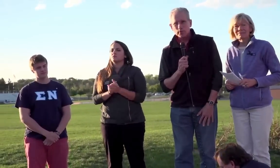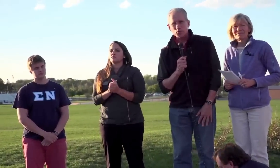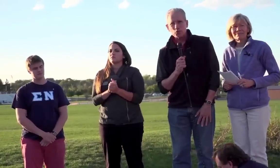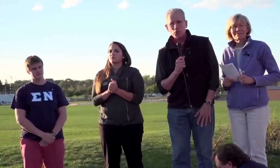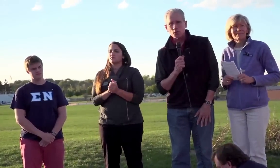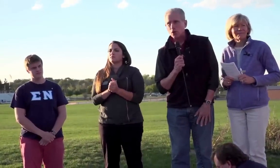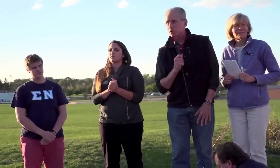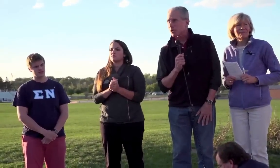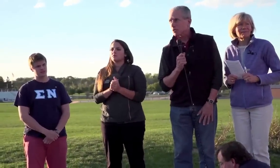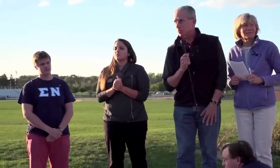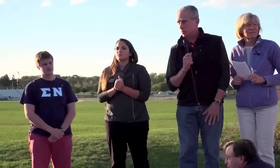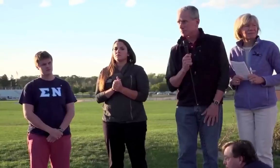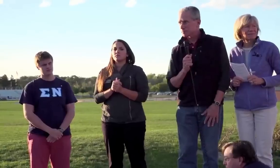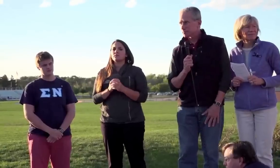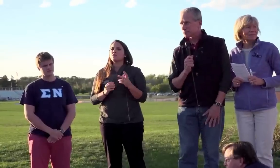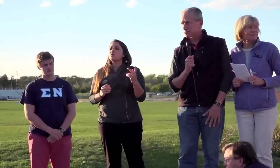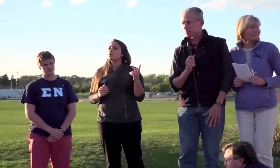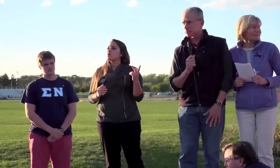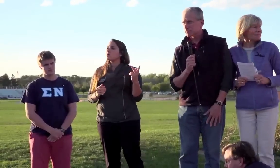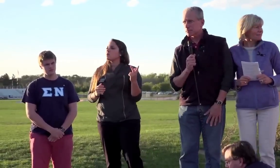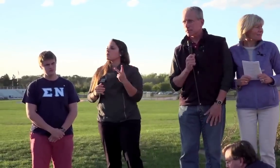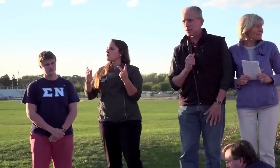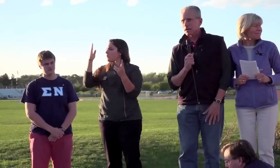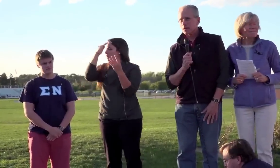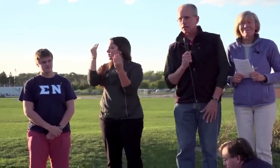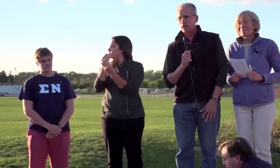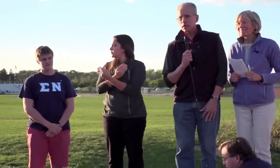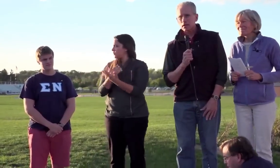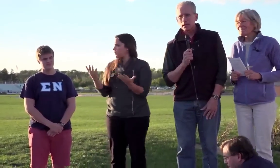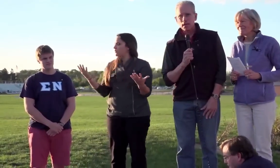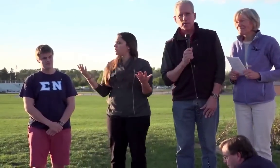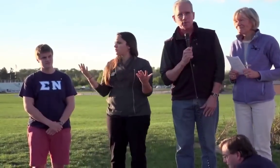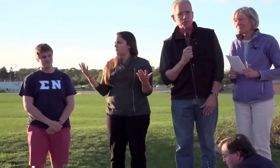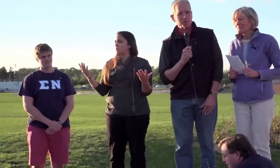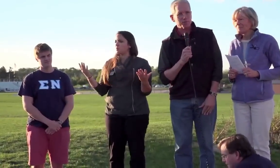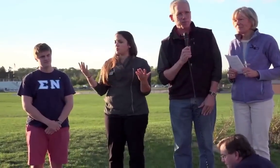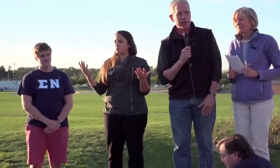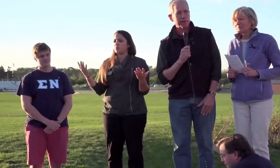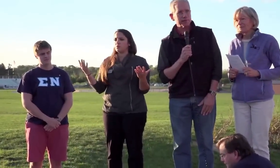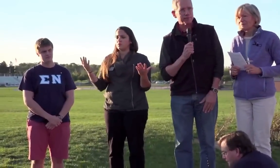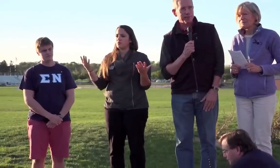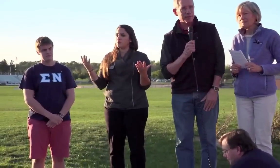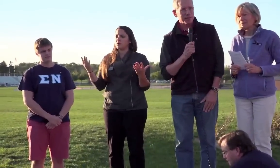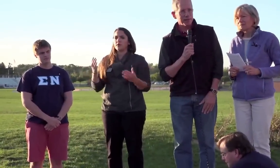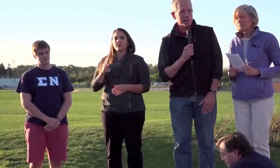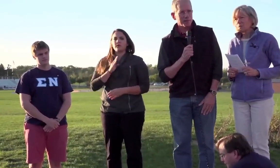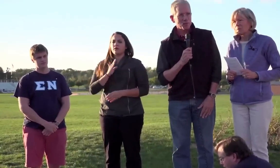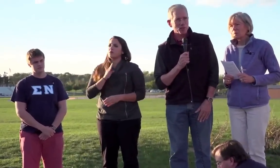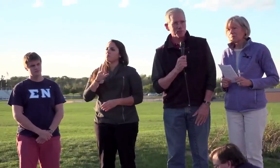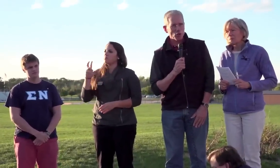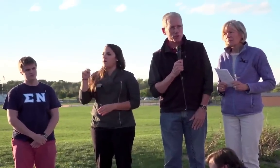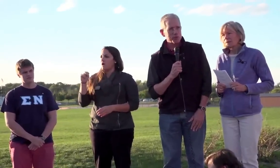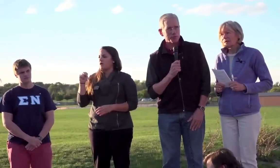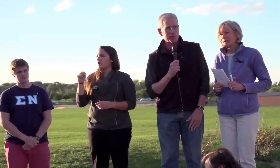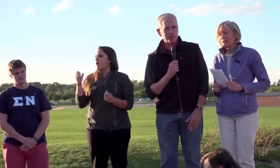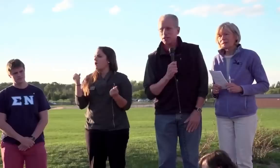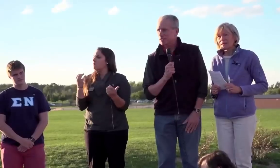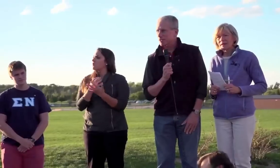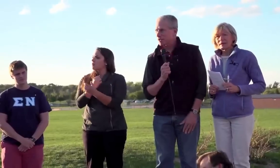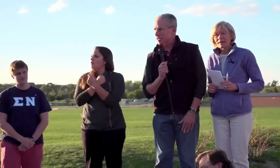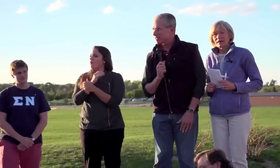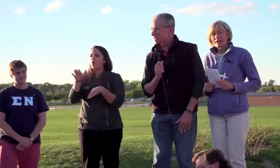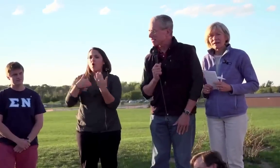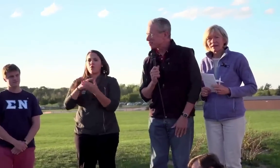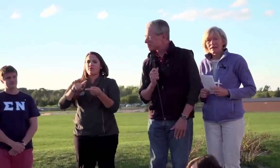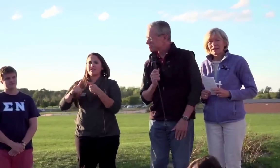Hi everybody, we're really with long hair, so we're all here burn with those candles. It's a big community here. I'd like to just talk about my very close friends, what a great